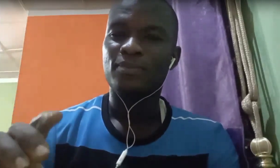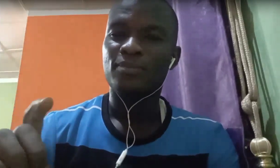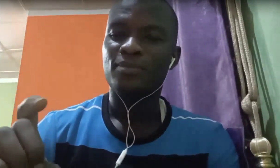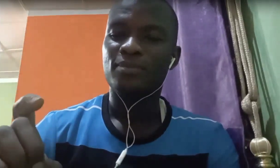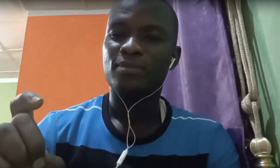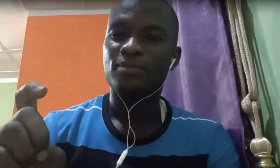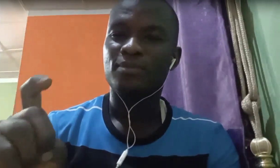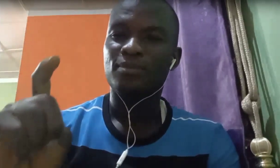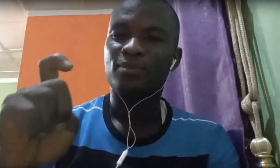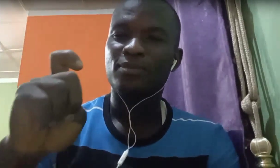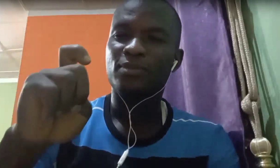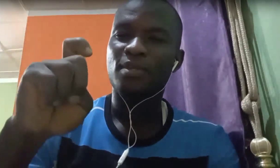Y.